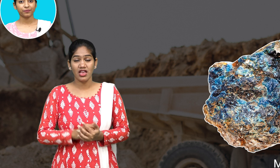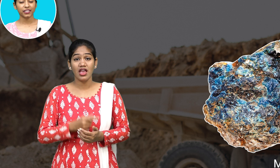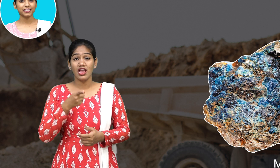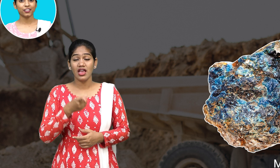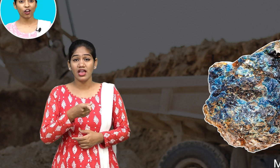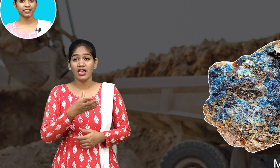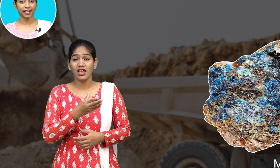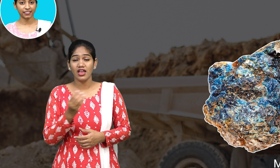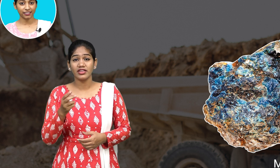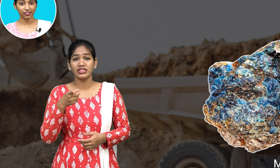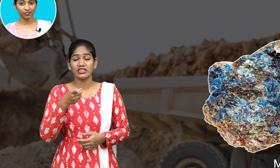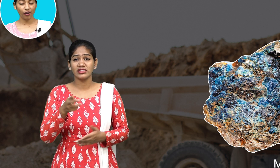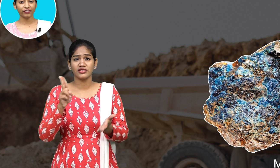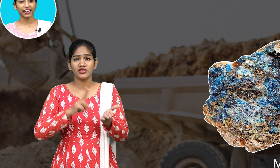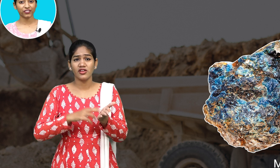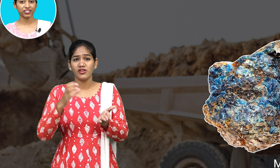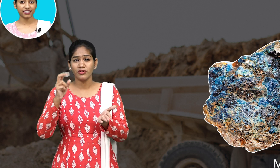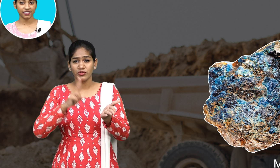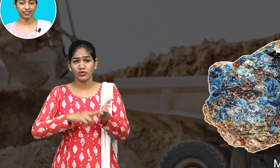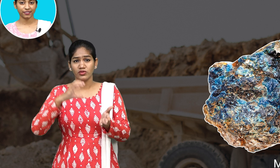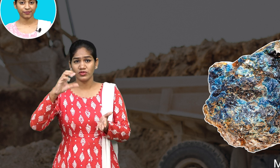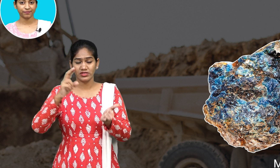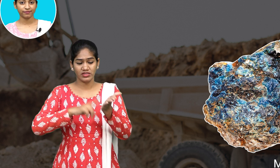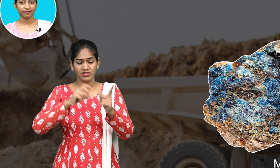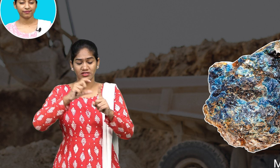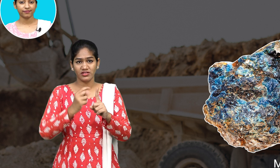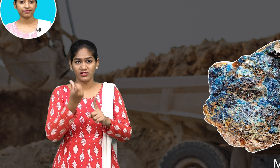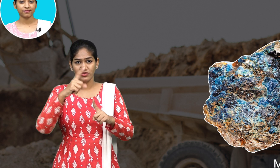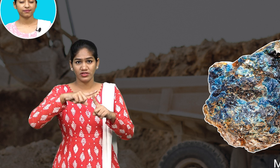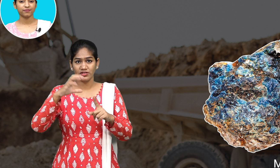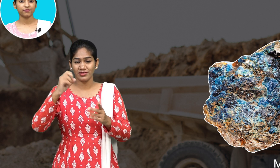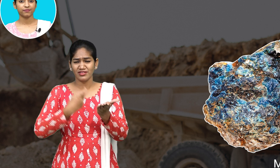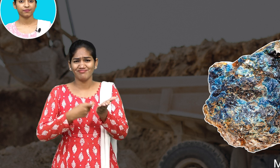and is a non-conductor of electricity